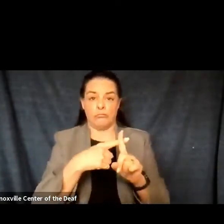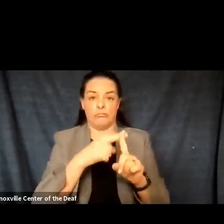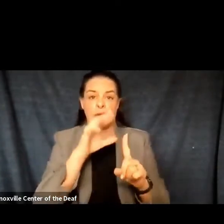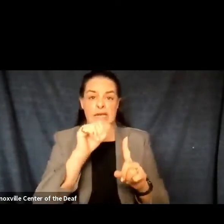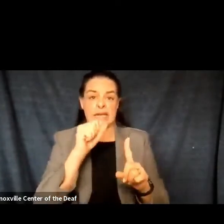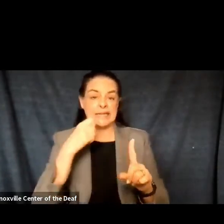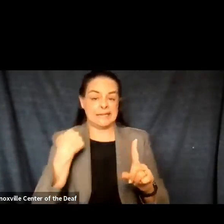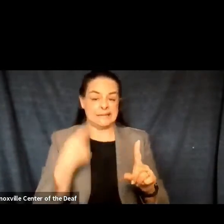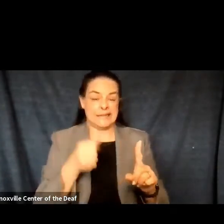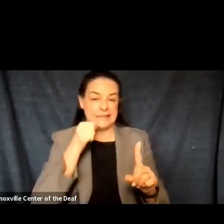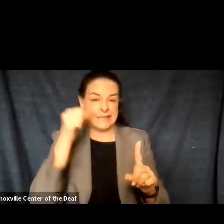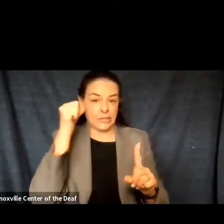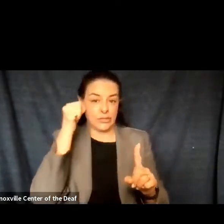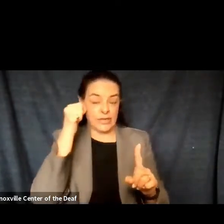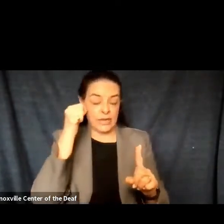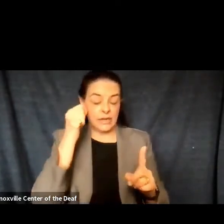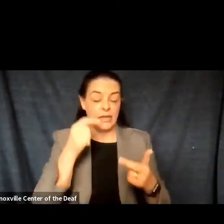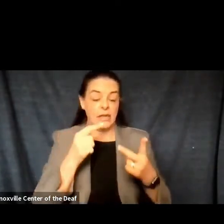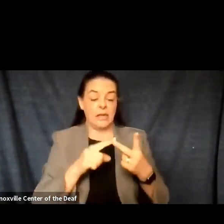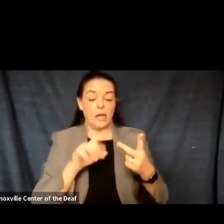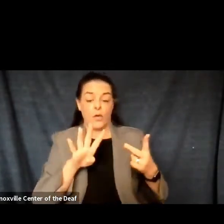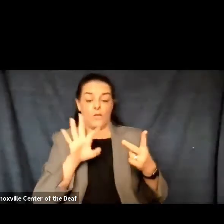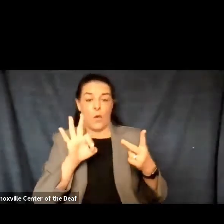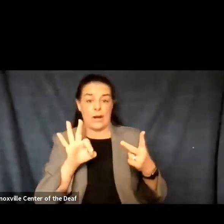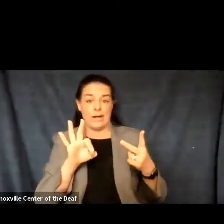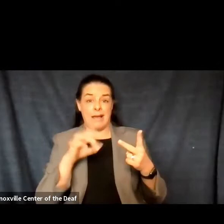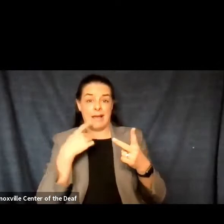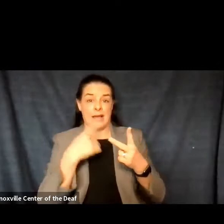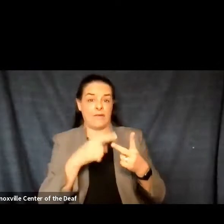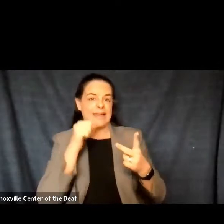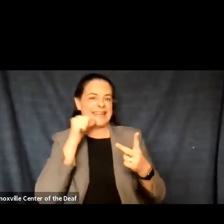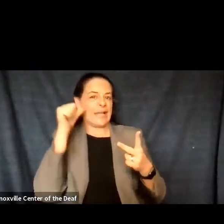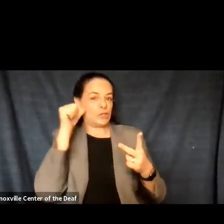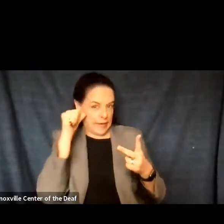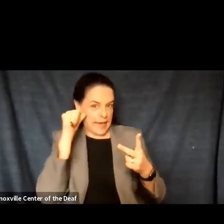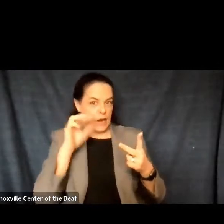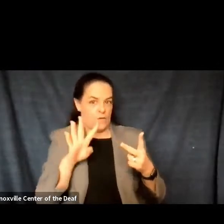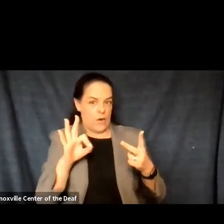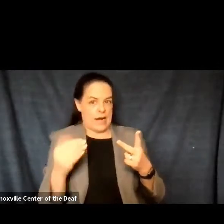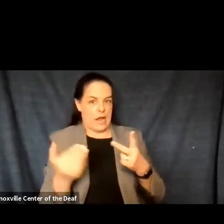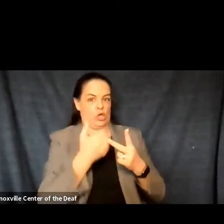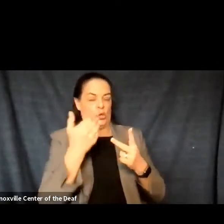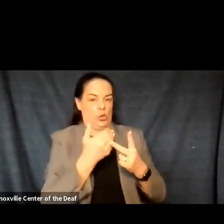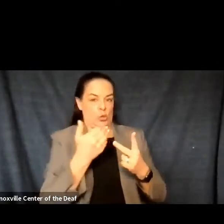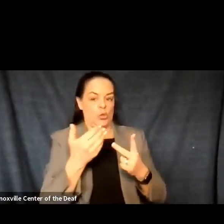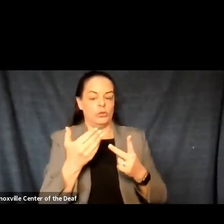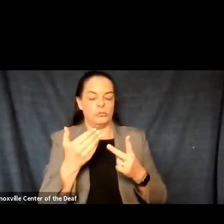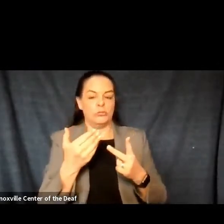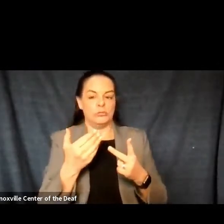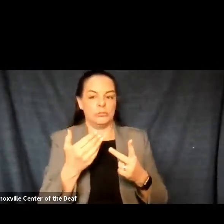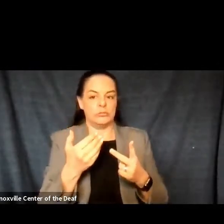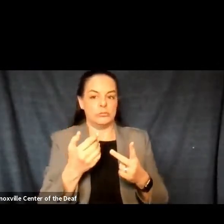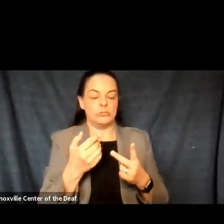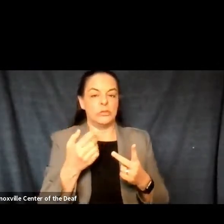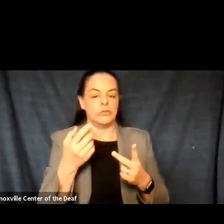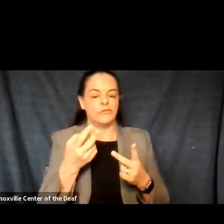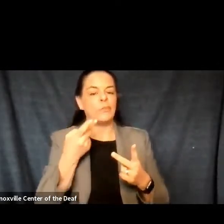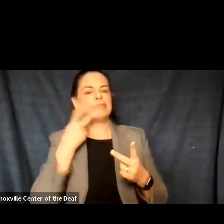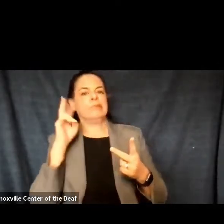report and 49 new confirmed cases reported yesterday from the day before.